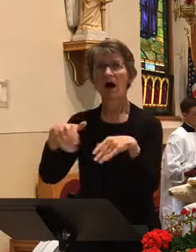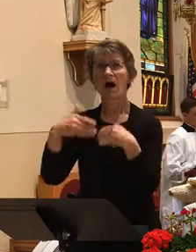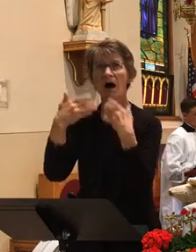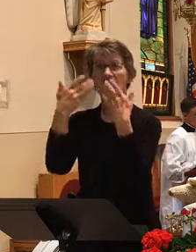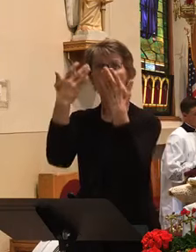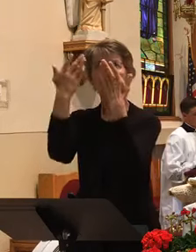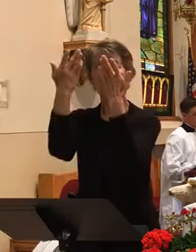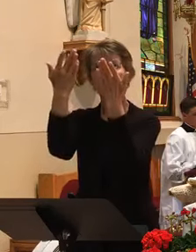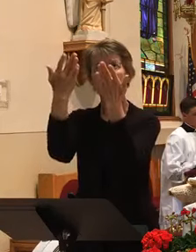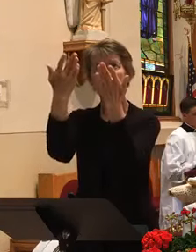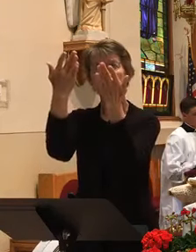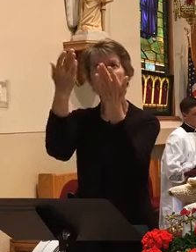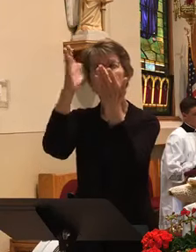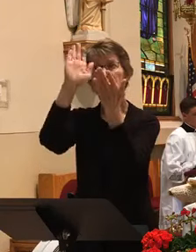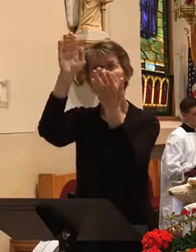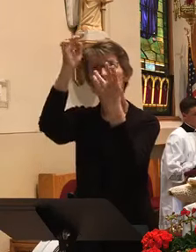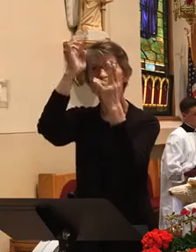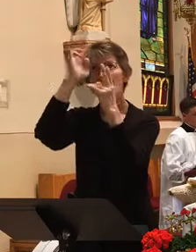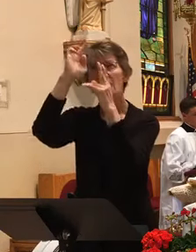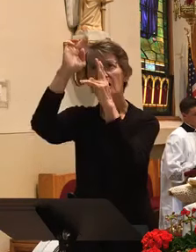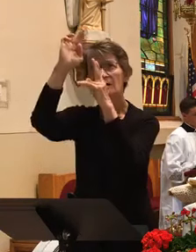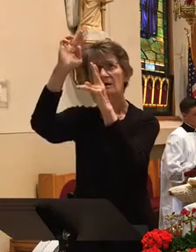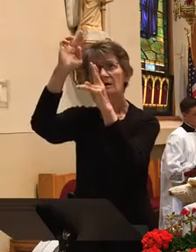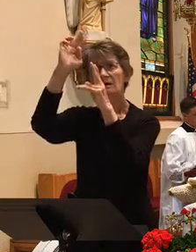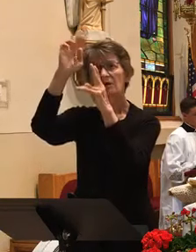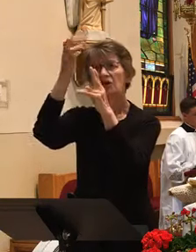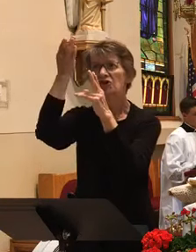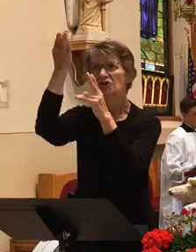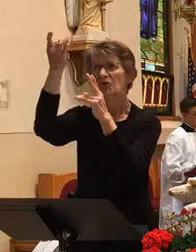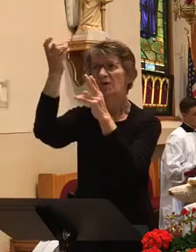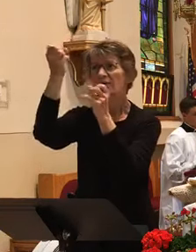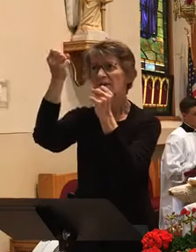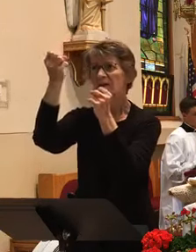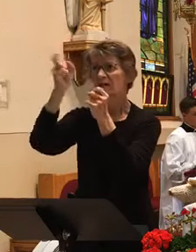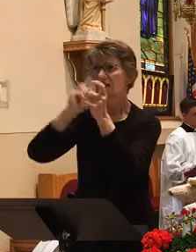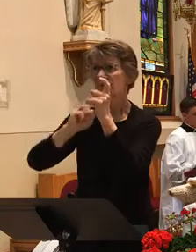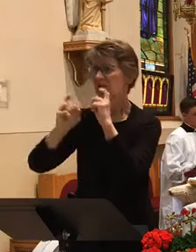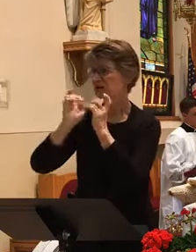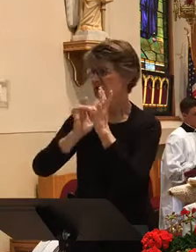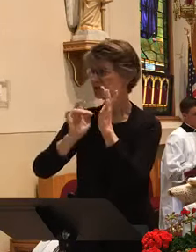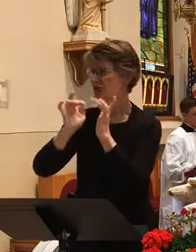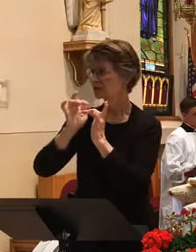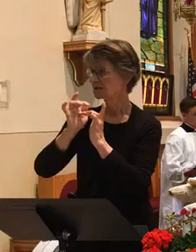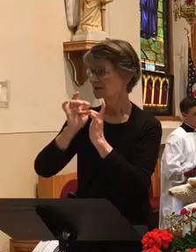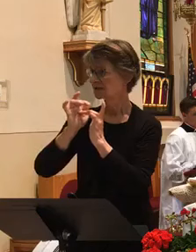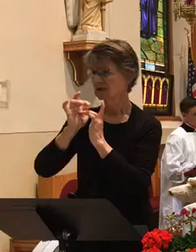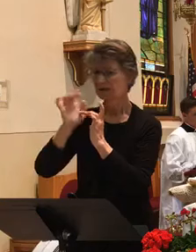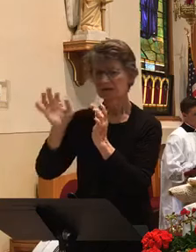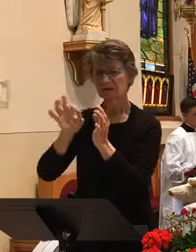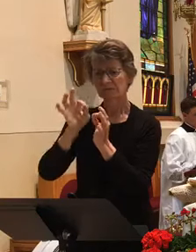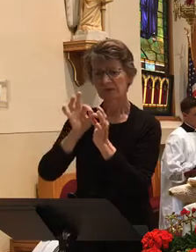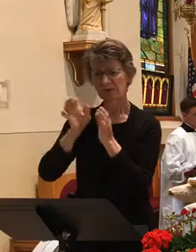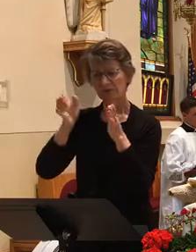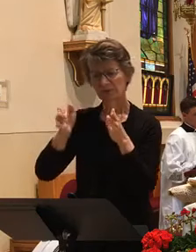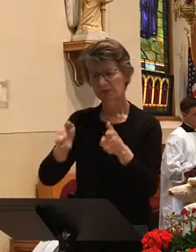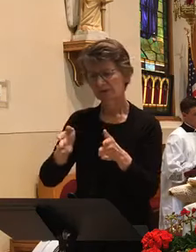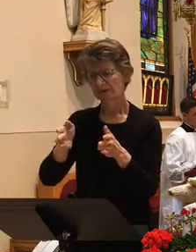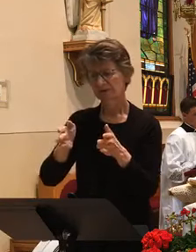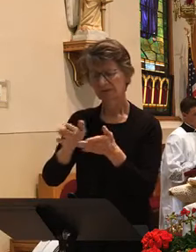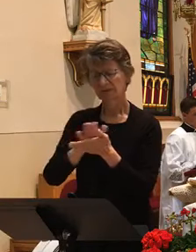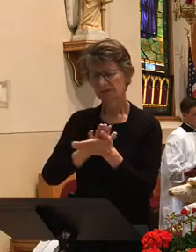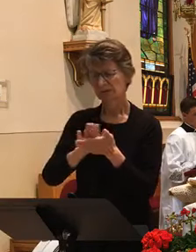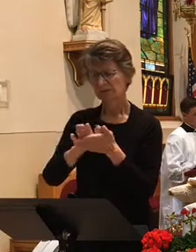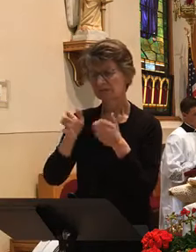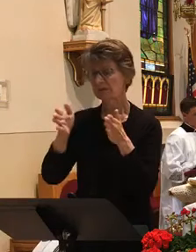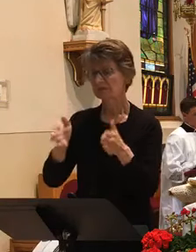to your glorious majesty from the gifts you have given us this pure victim, this holy victim, the spotless